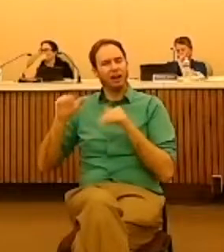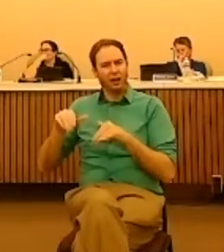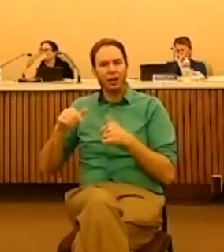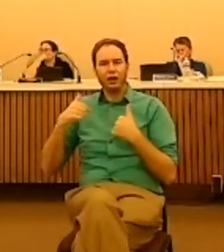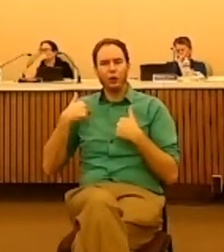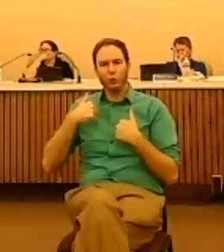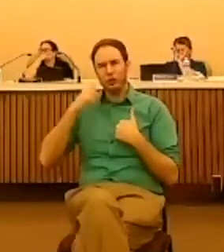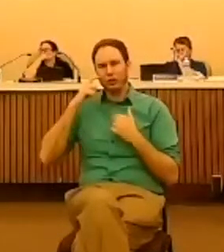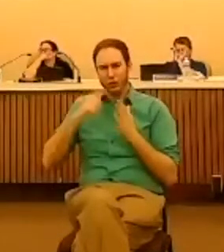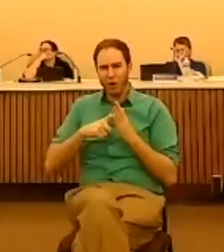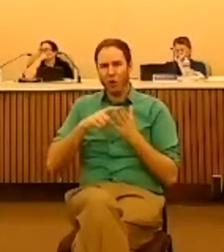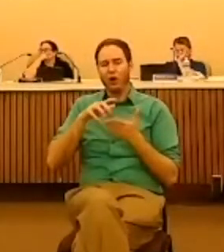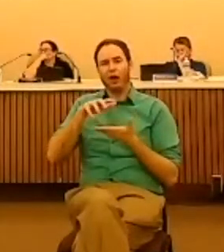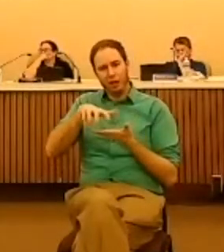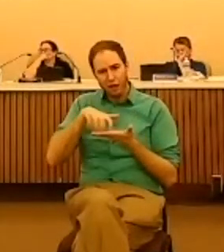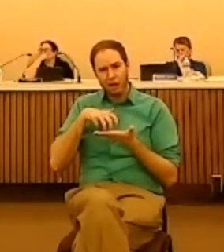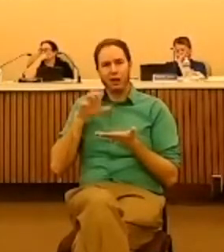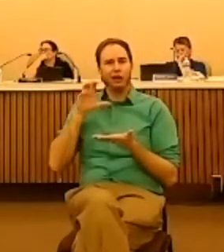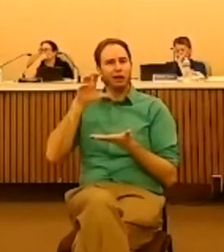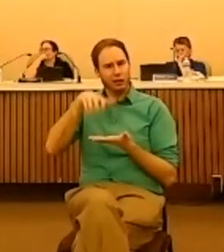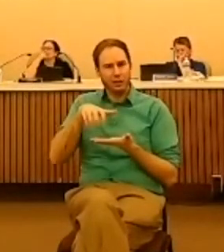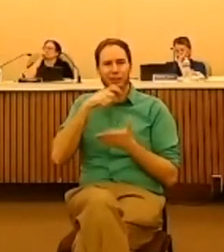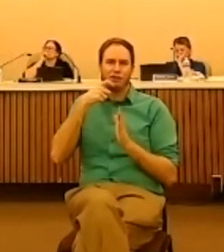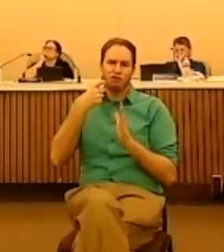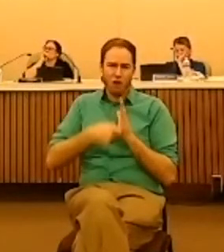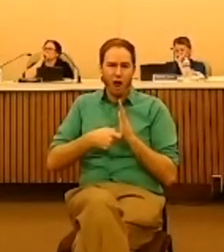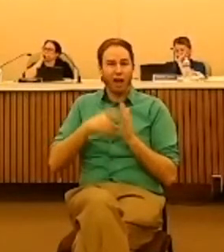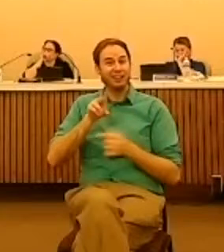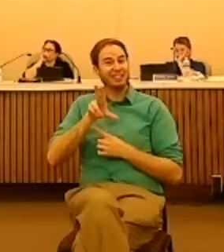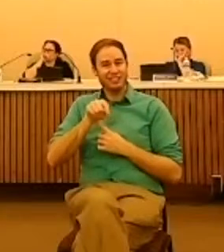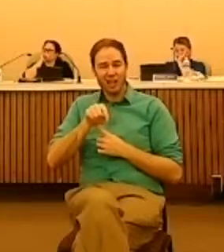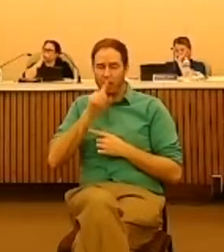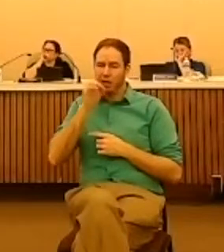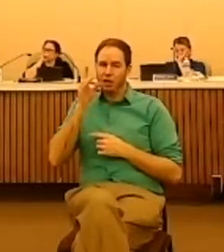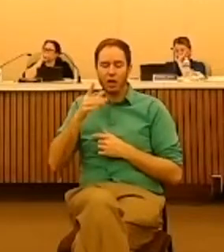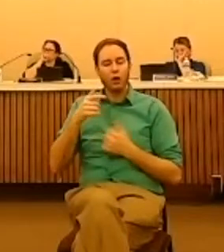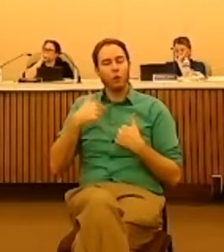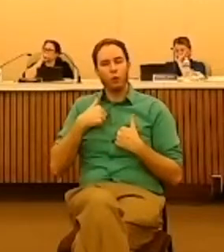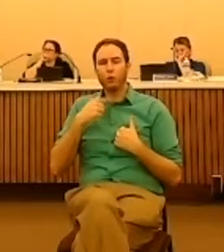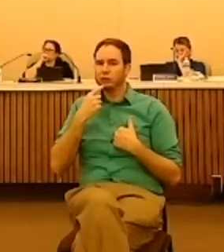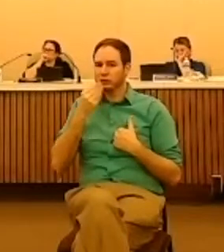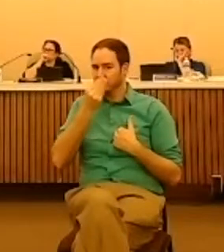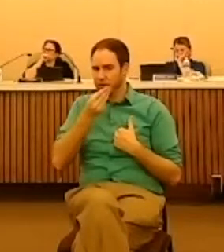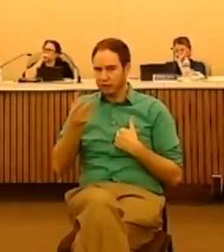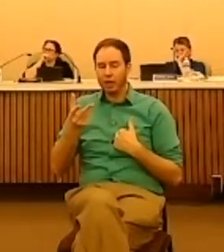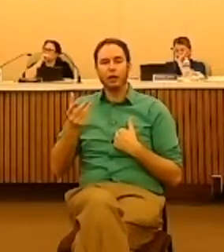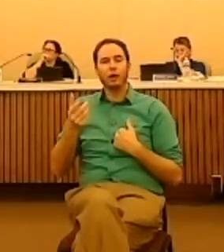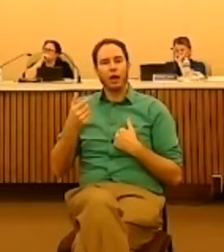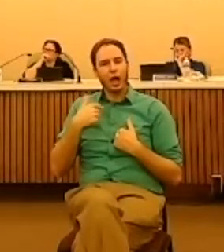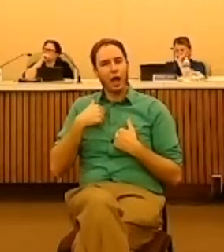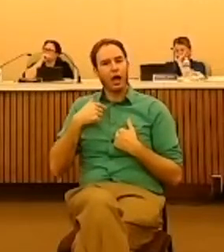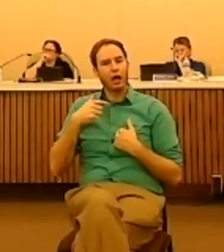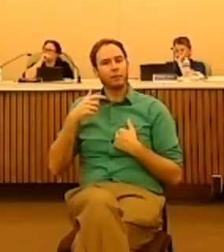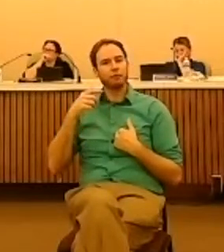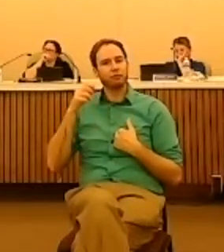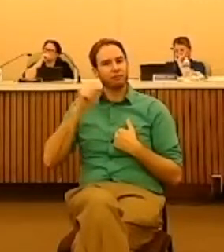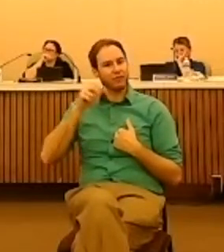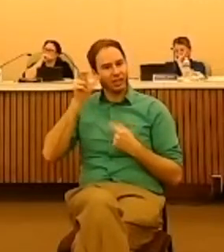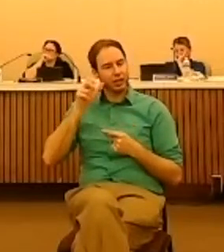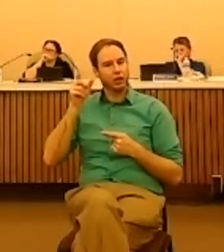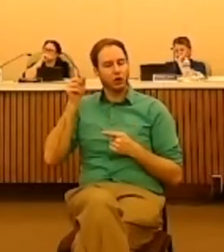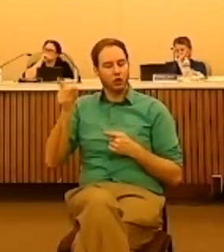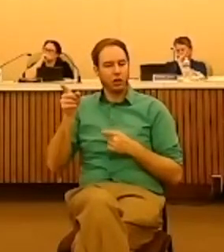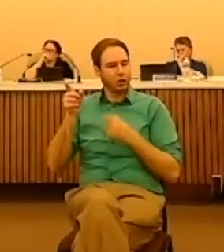large cost in a project is the earthwork, and the dust is there. But I will say that I hear it out in